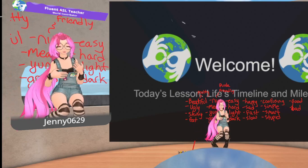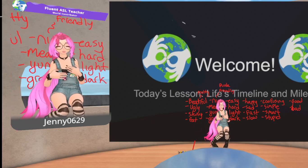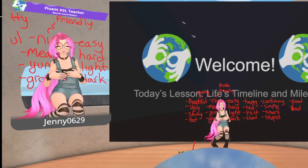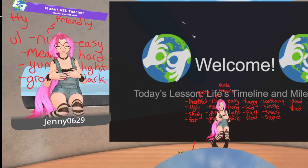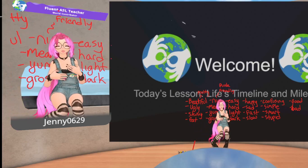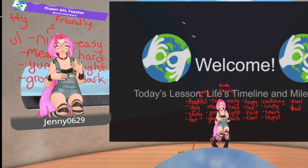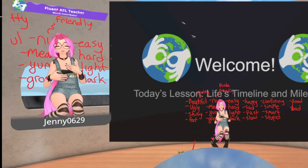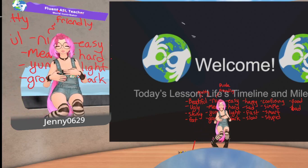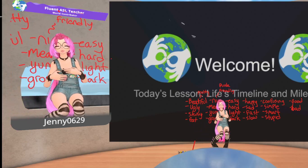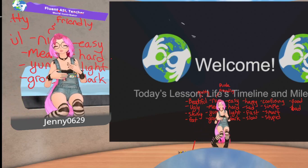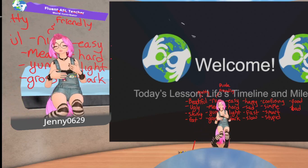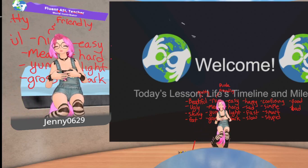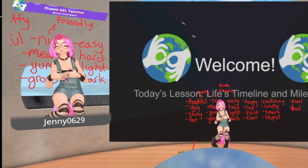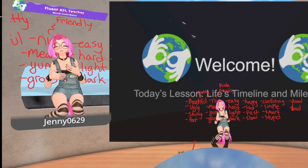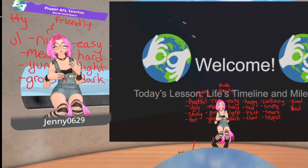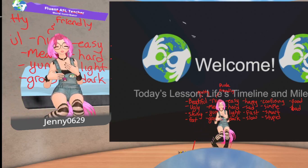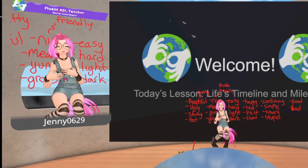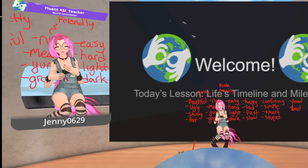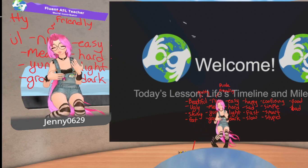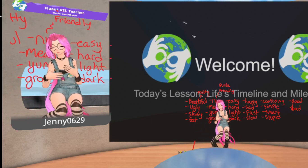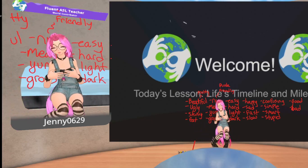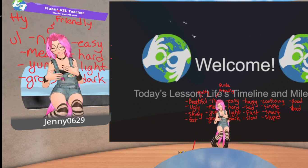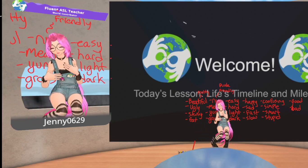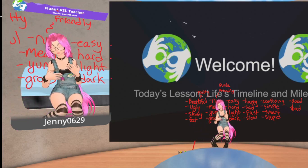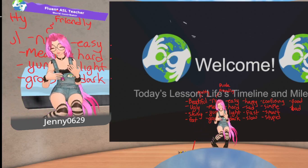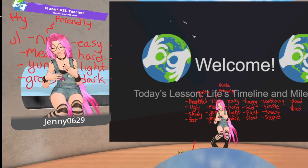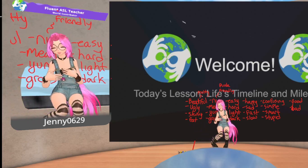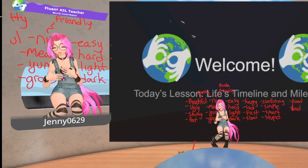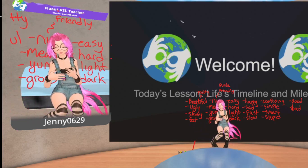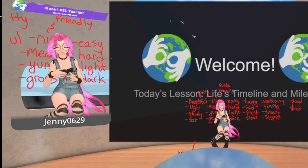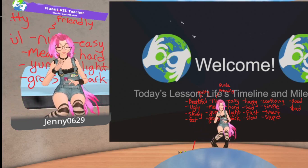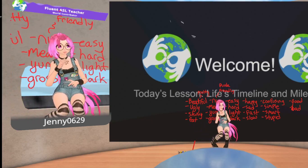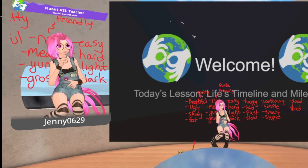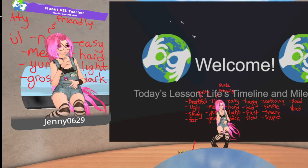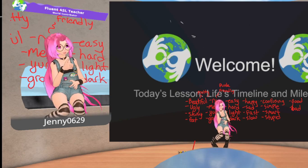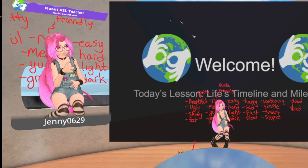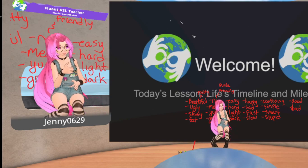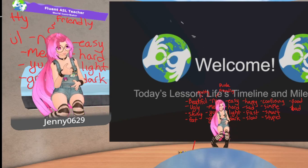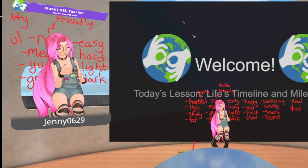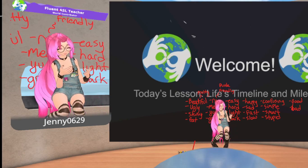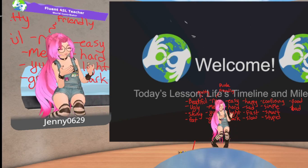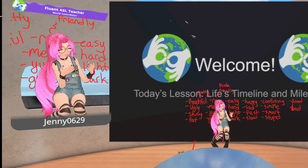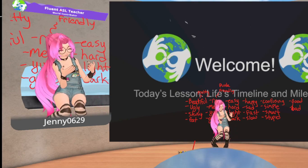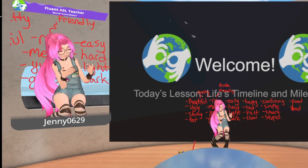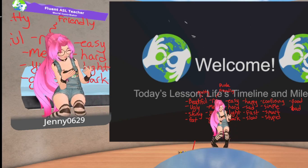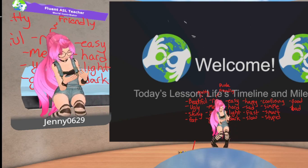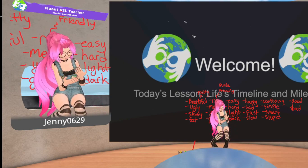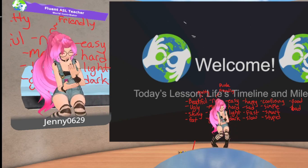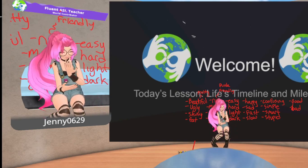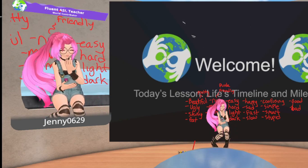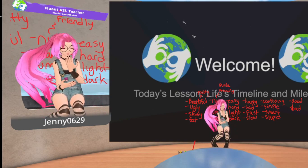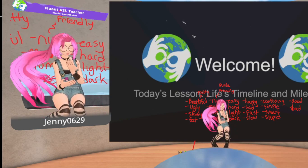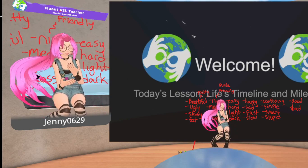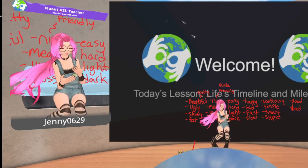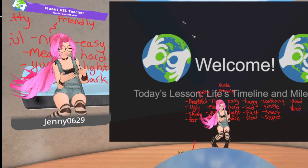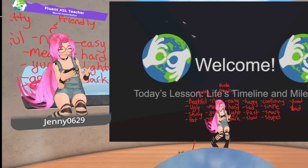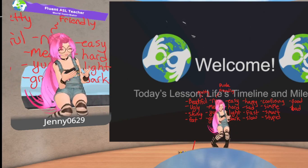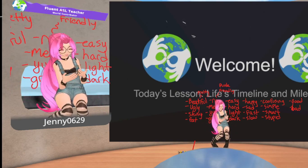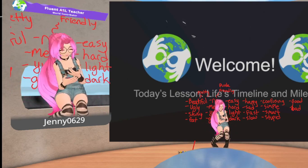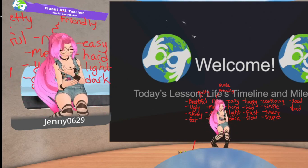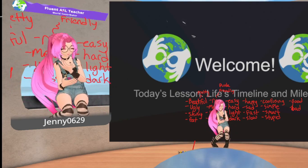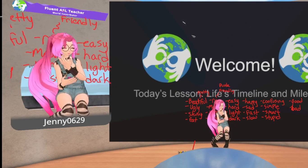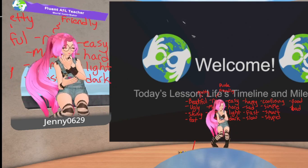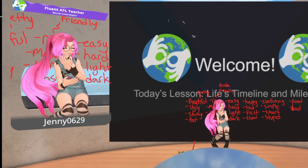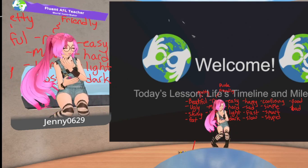for me to brush my fingers together. So easy. It's so easy. It's not a sweeping motion upwards. What does this